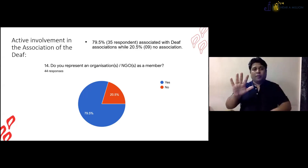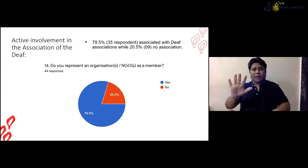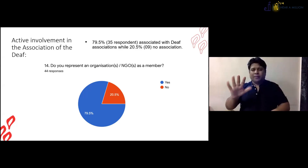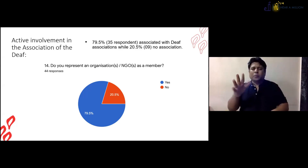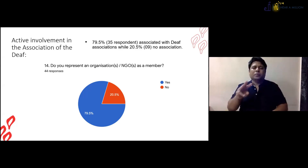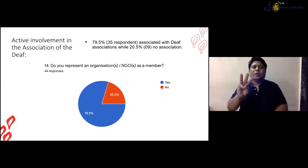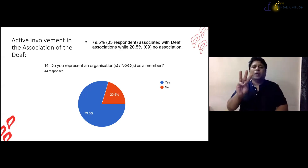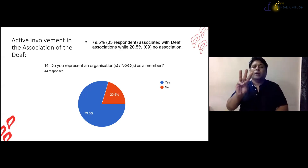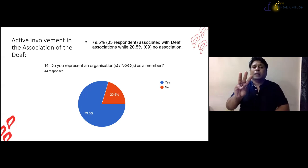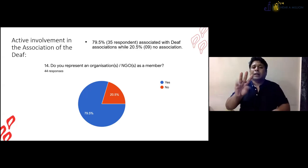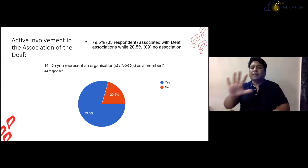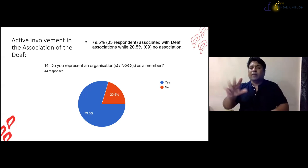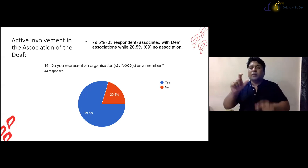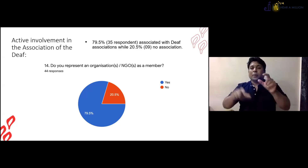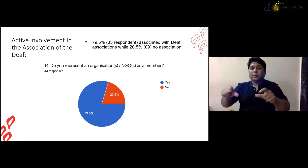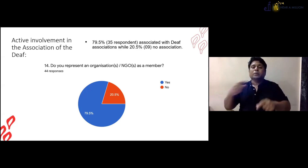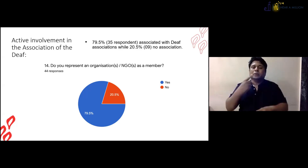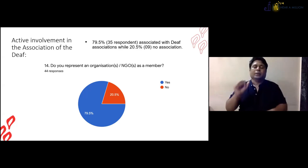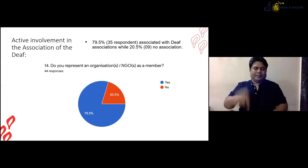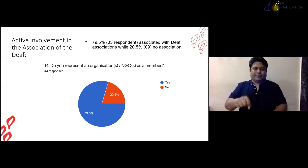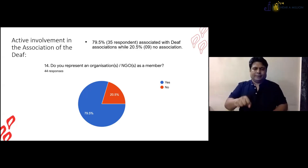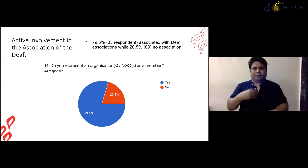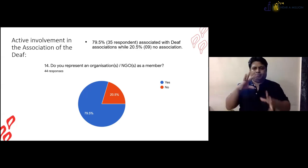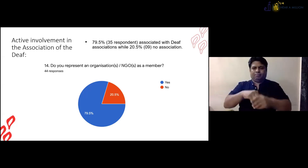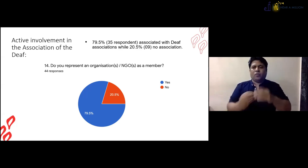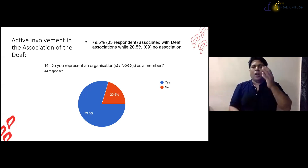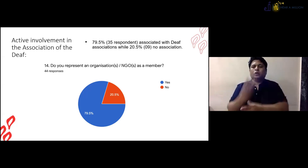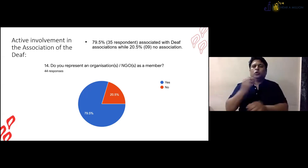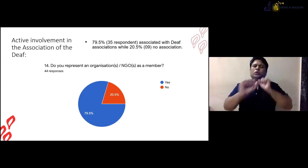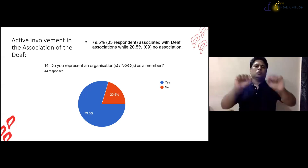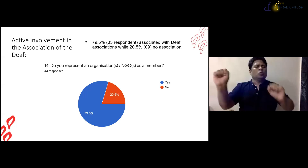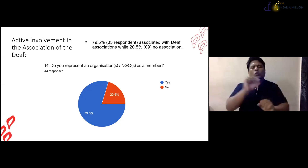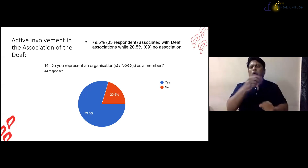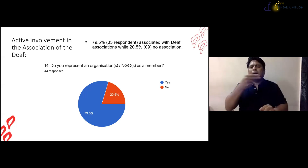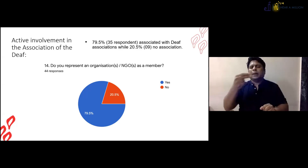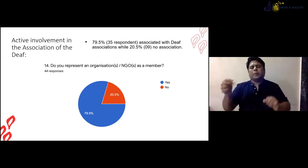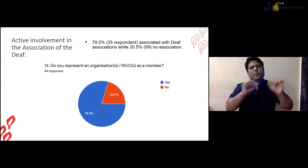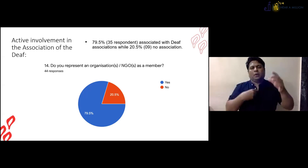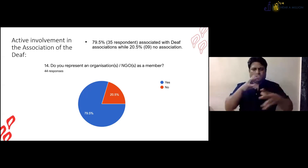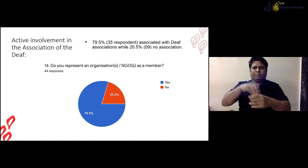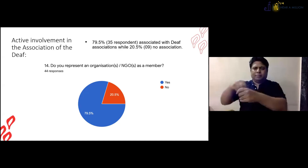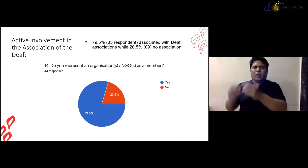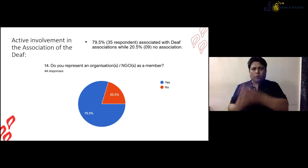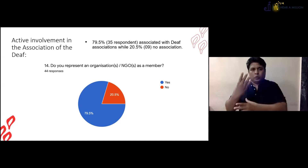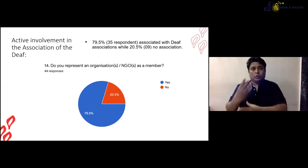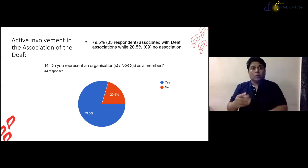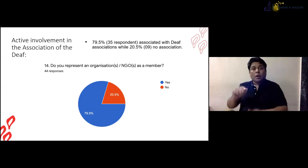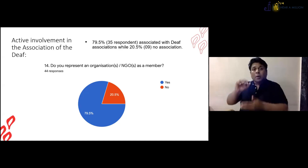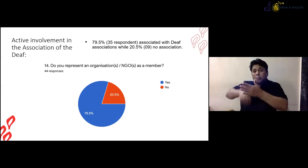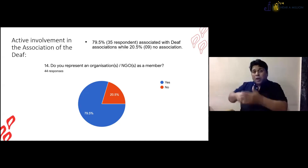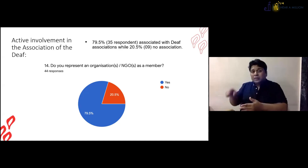So 79%, 79.5%, we can say said yes, they have their own association by their